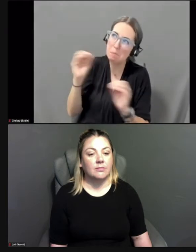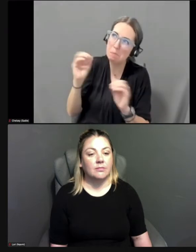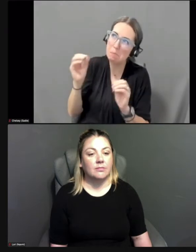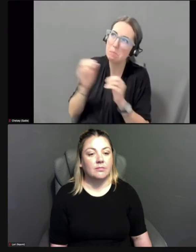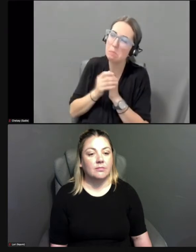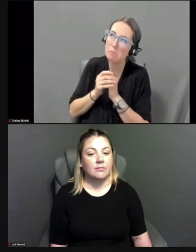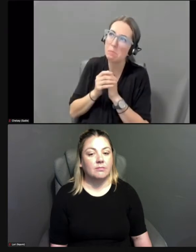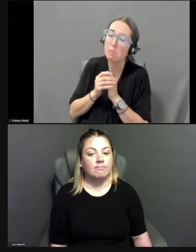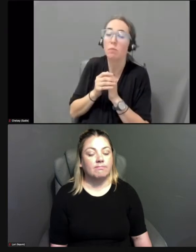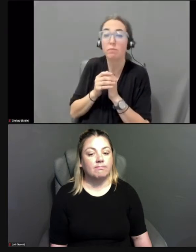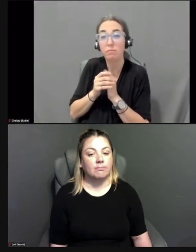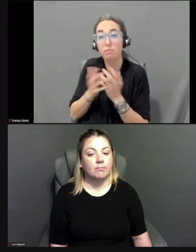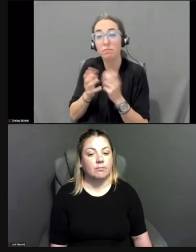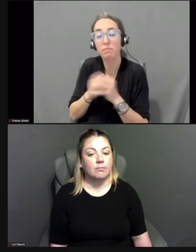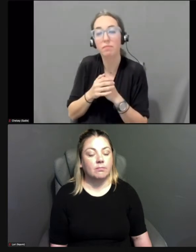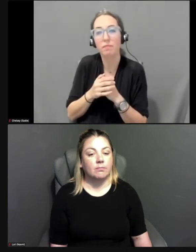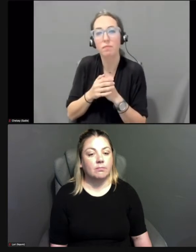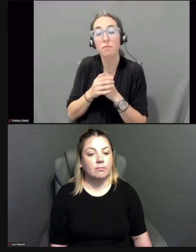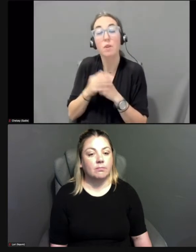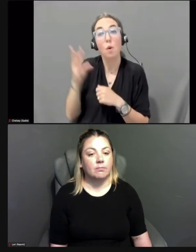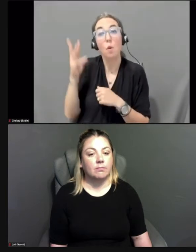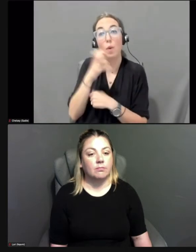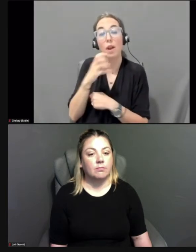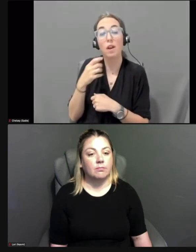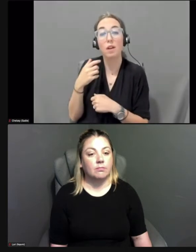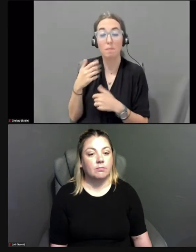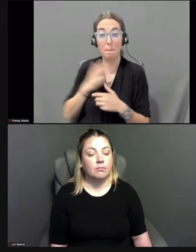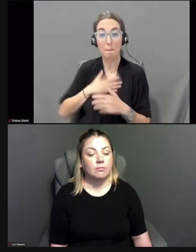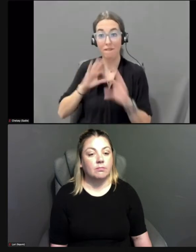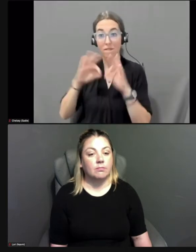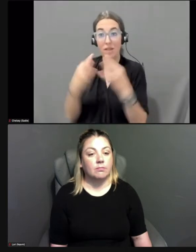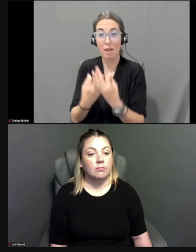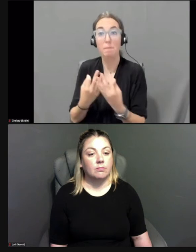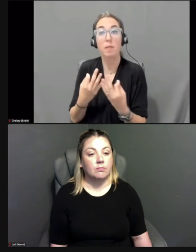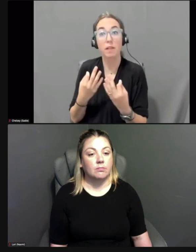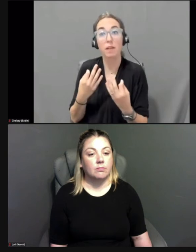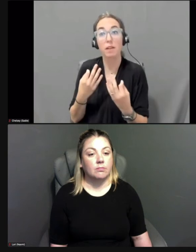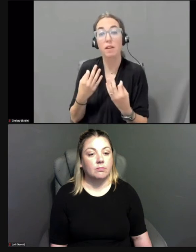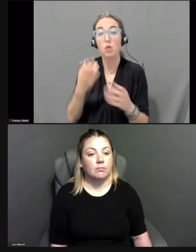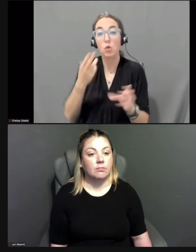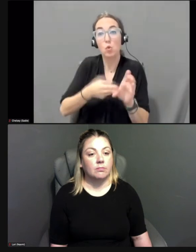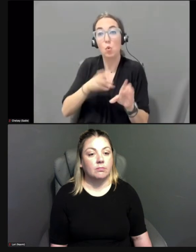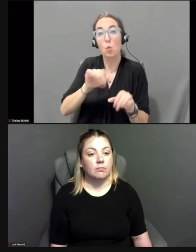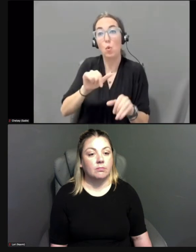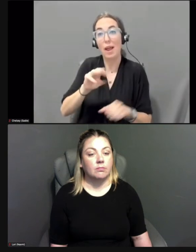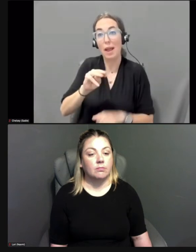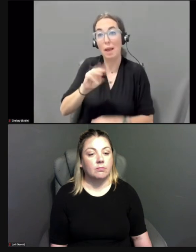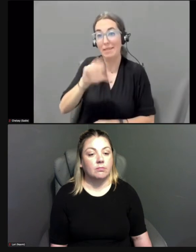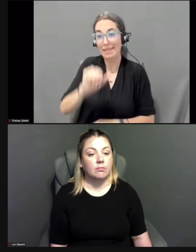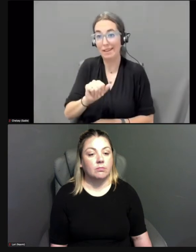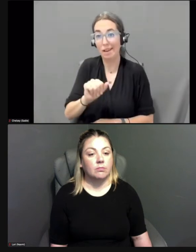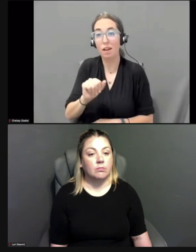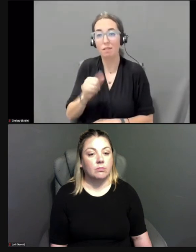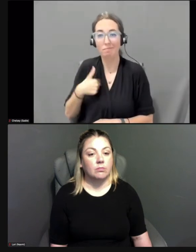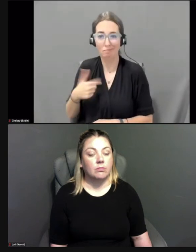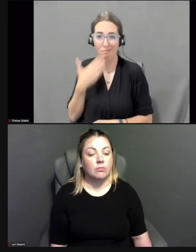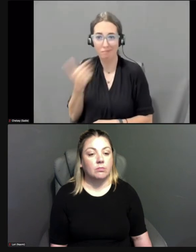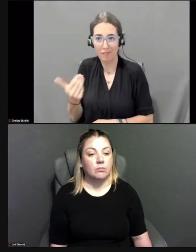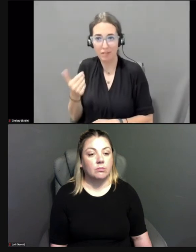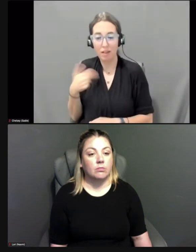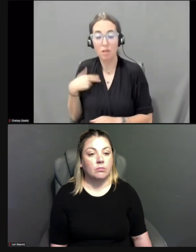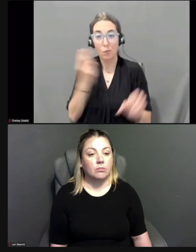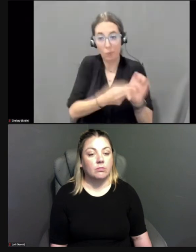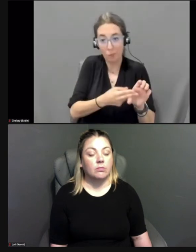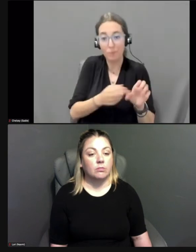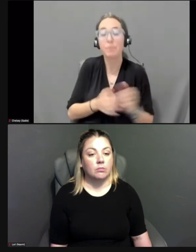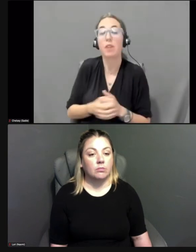was kind of weird. We joined the YMCA in my town when I was 15. It just opened, and my family joined. All of my other extended